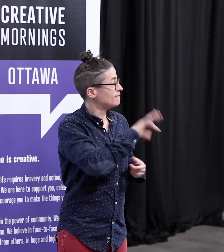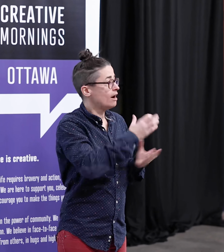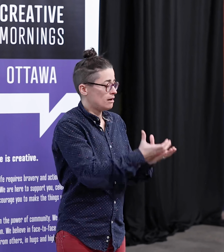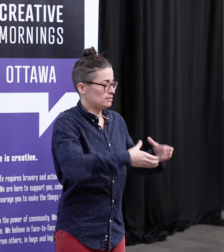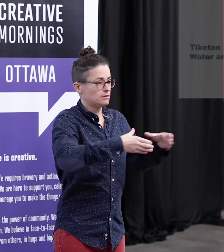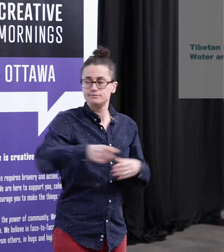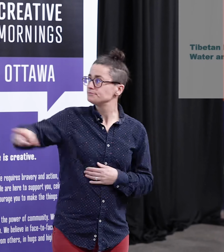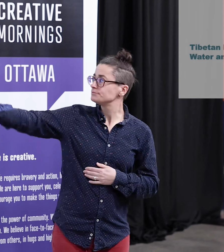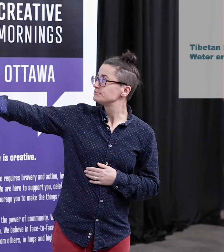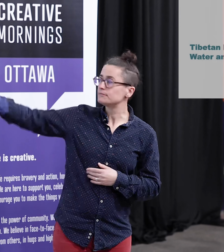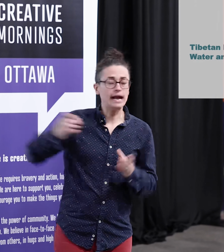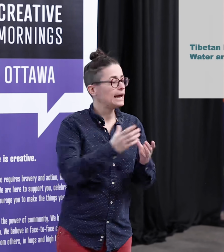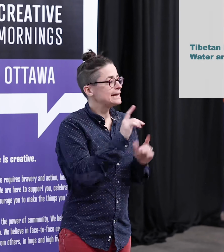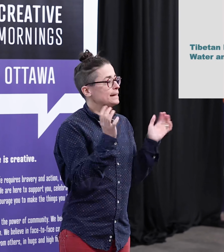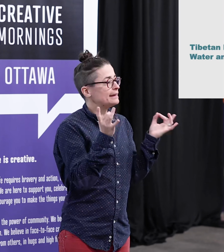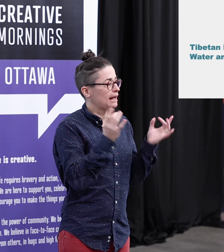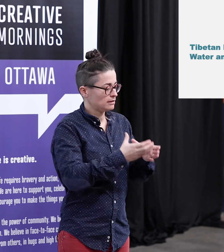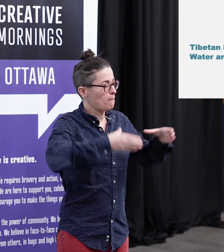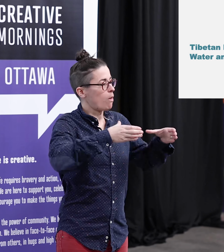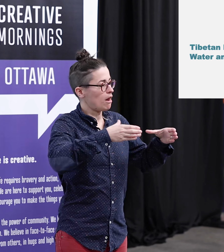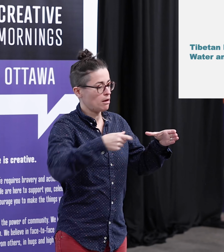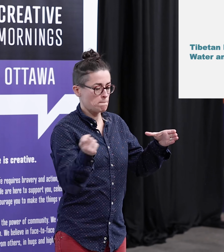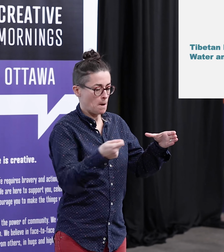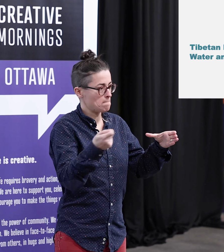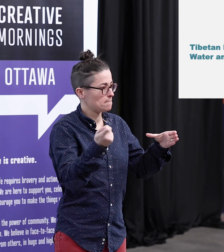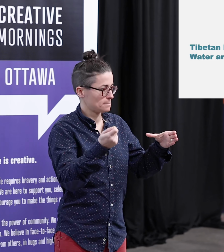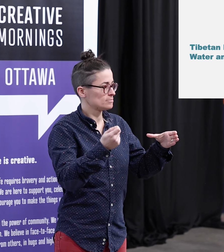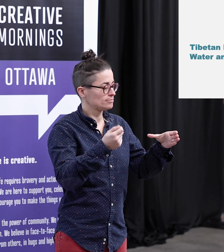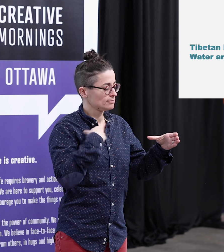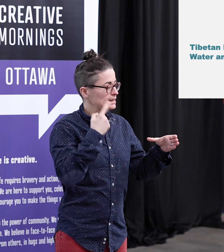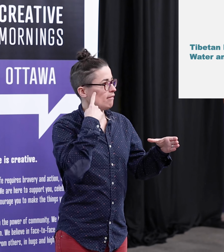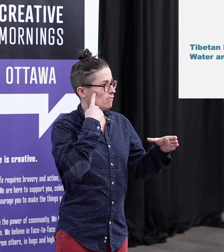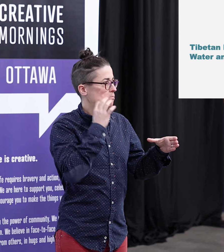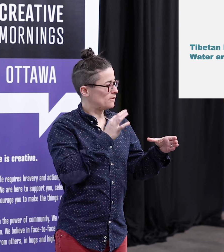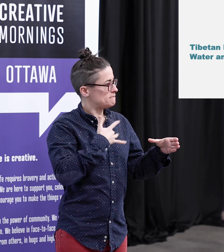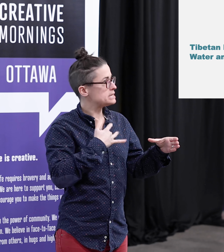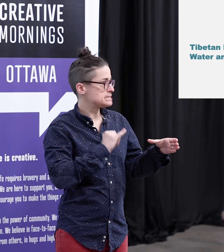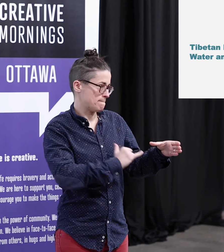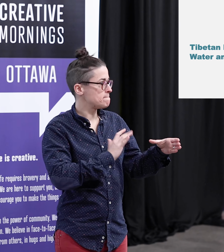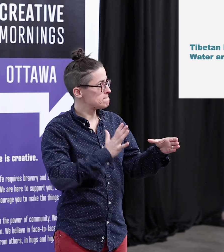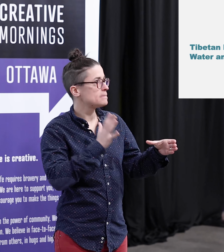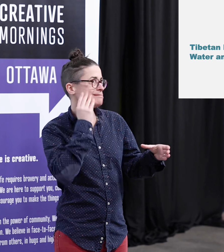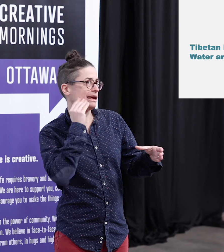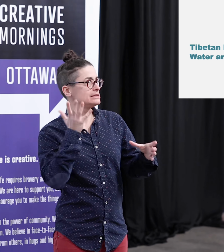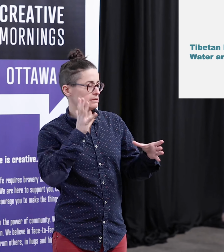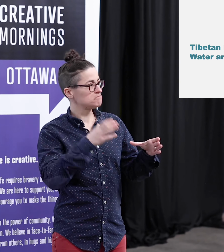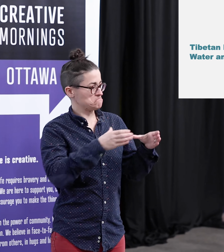in her studio. And so at home I had a Tibetan bowl that I filled with water